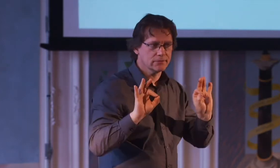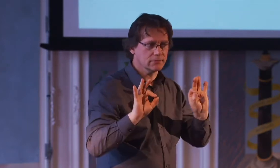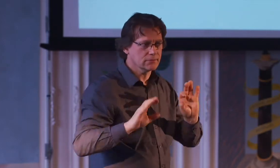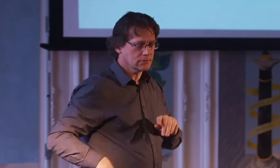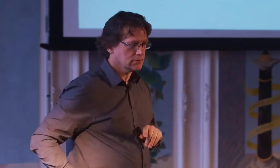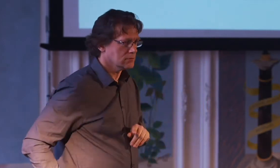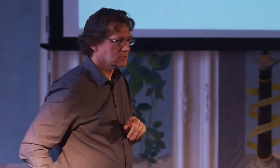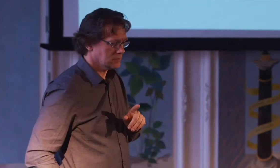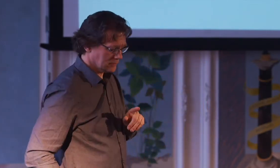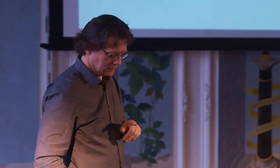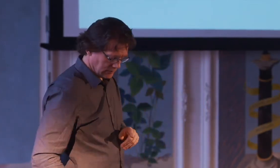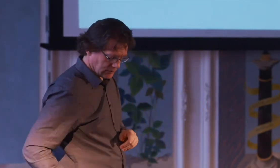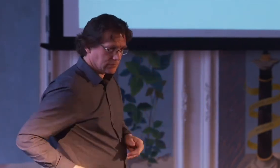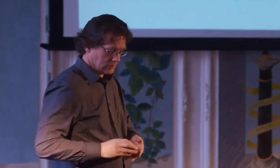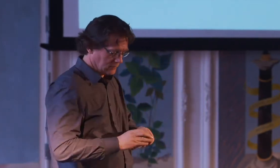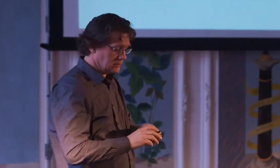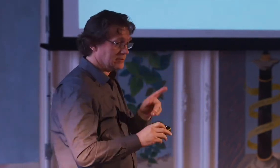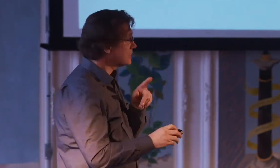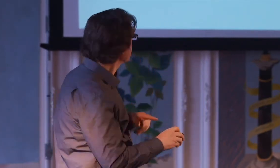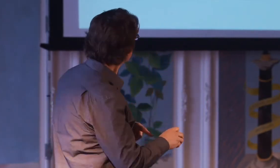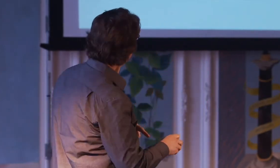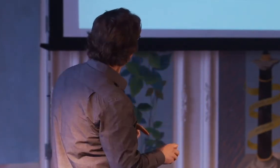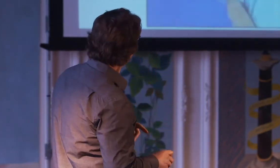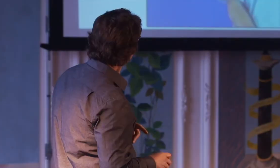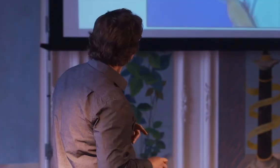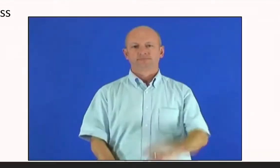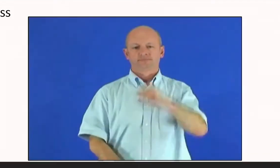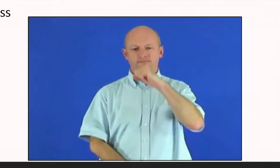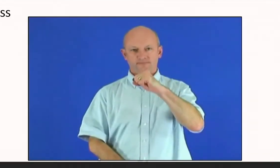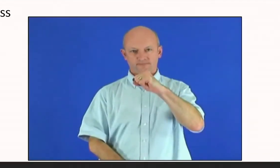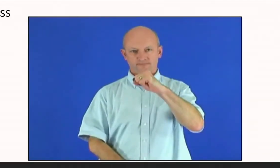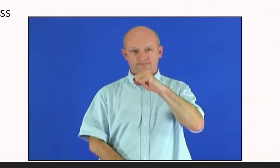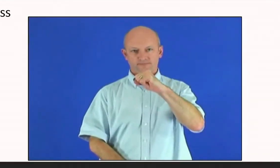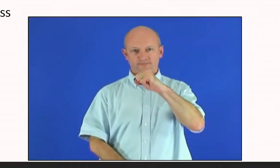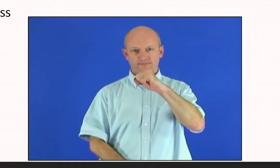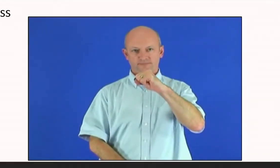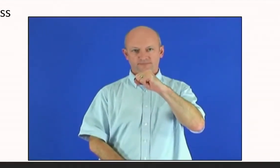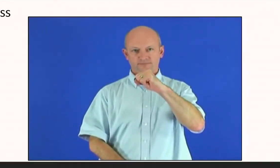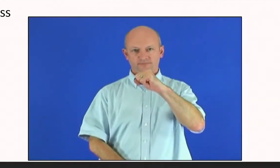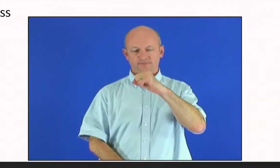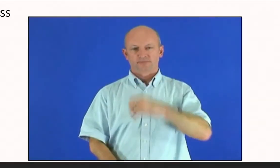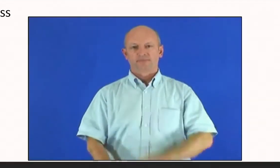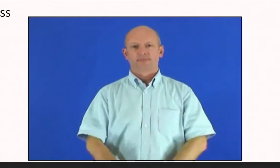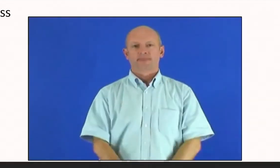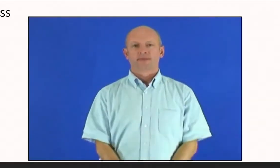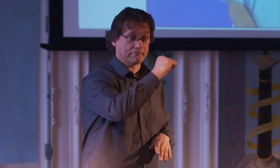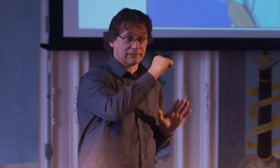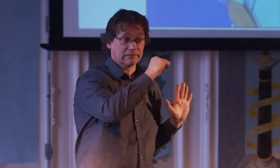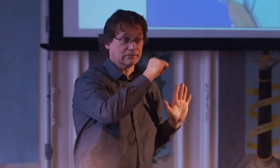remember, mass is something that is not affected by movement, it just exists there. So this is the sign for mass.